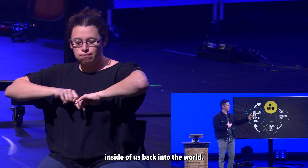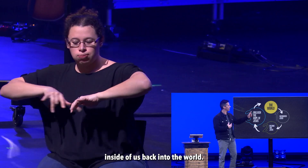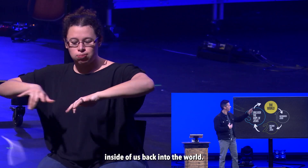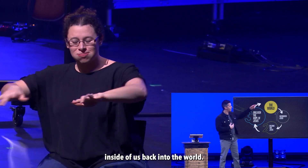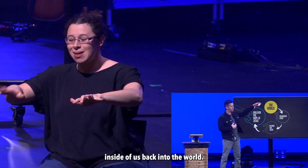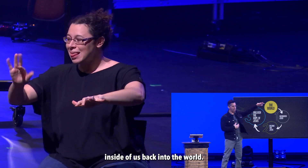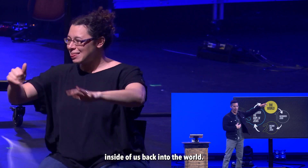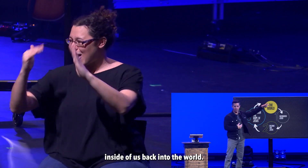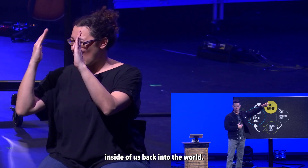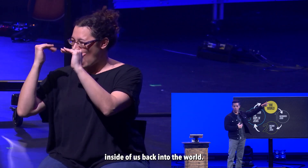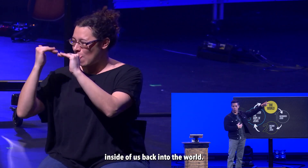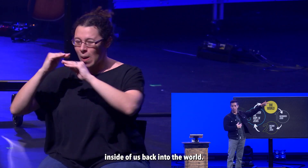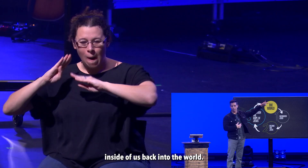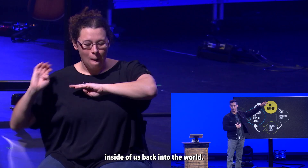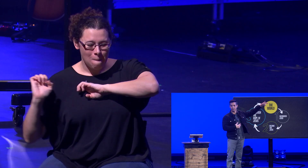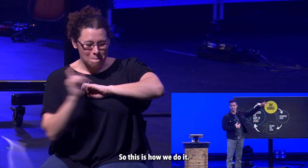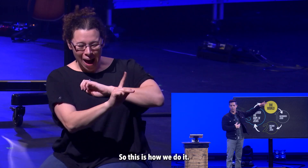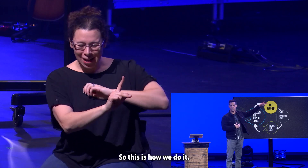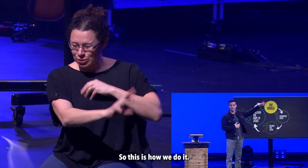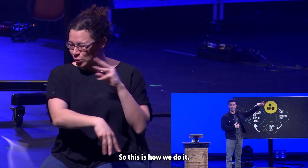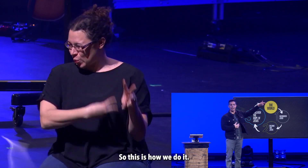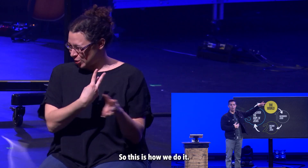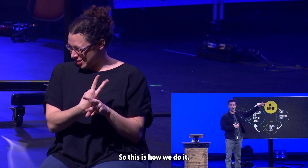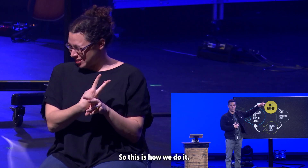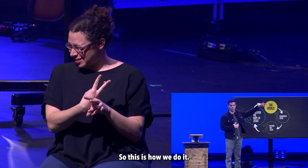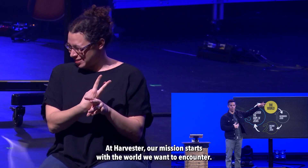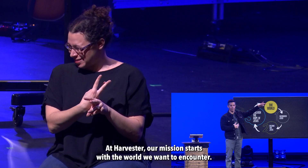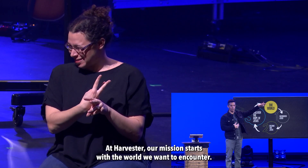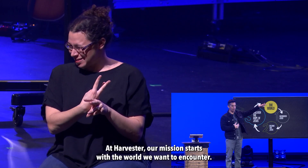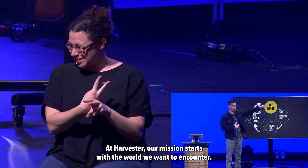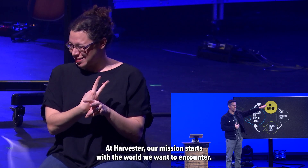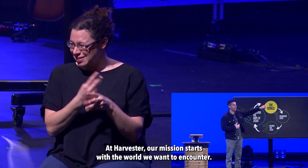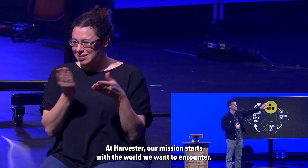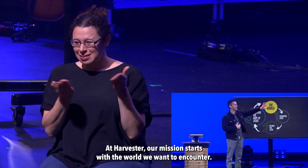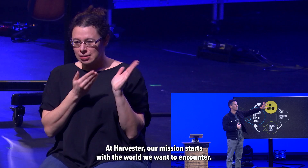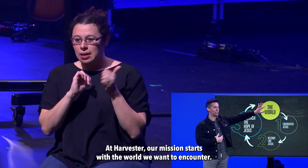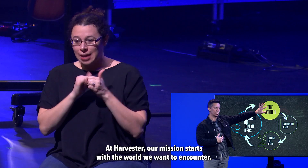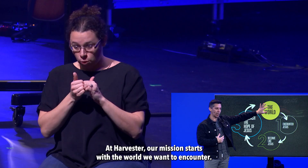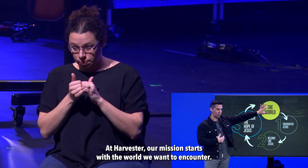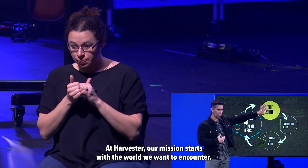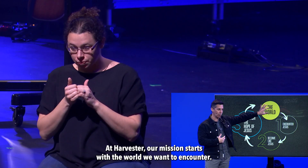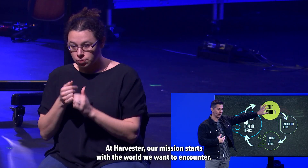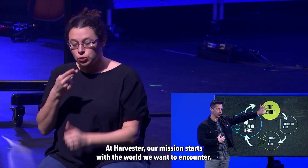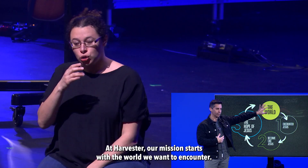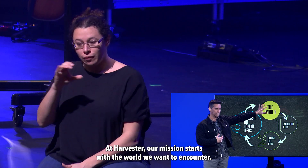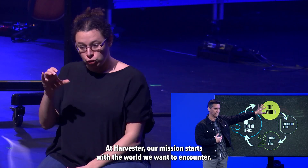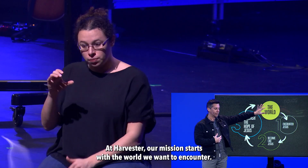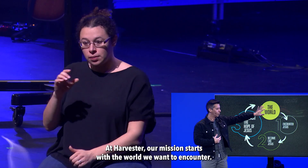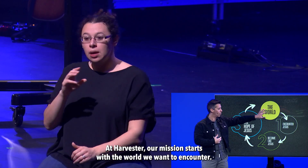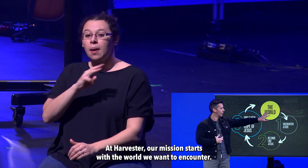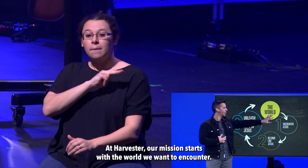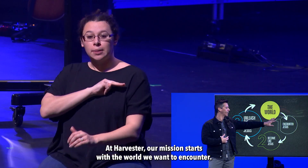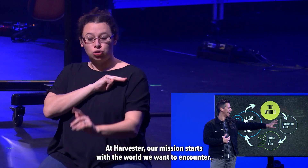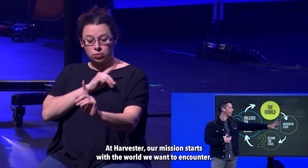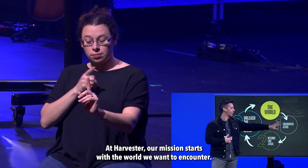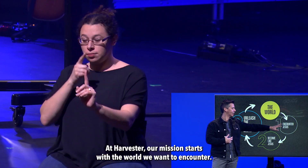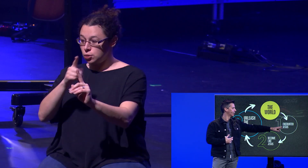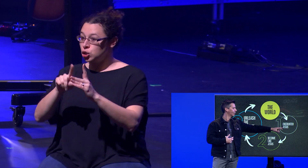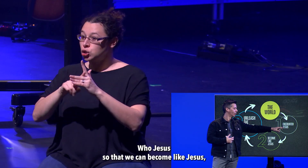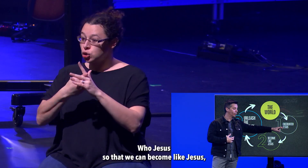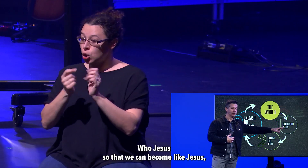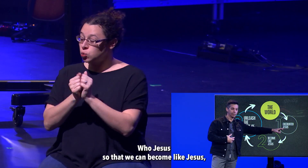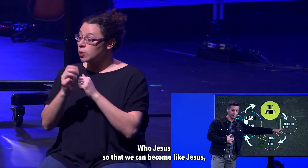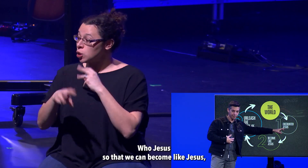us back into the world. So this is how we do it. At Harvester, our mission starts with the world. We want to